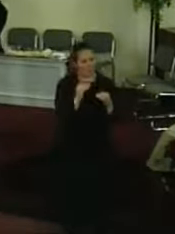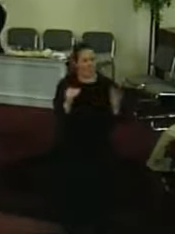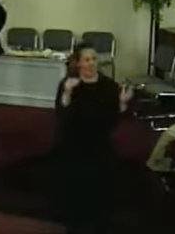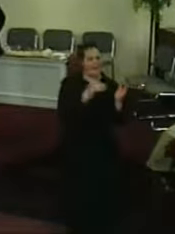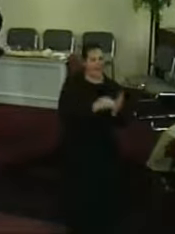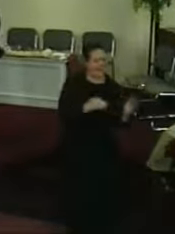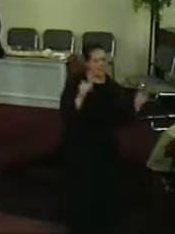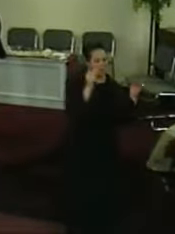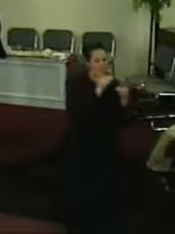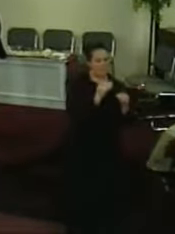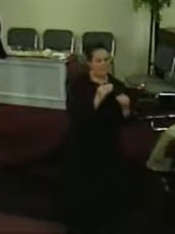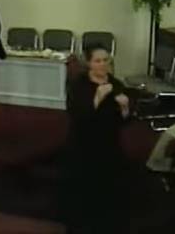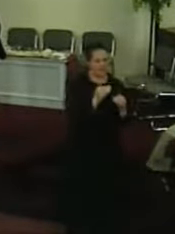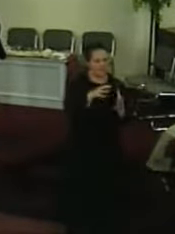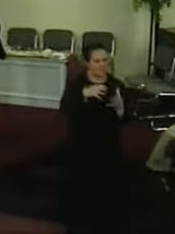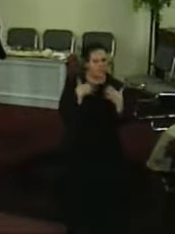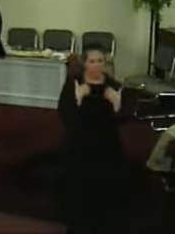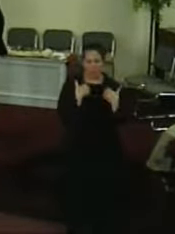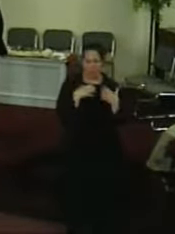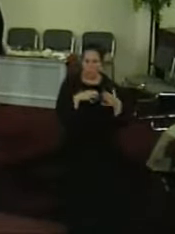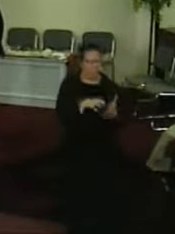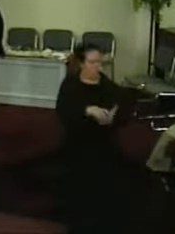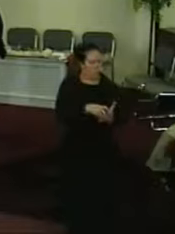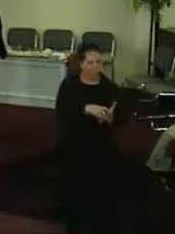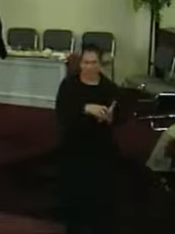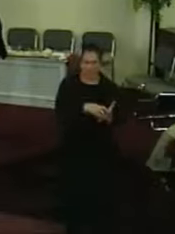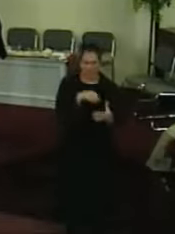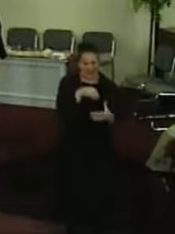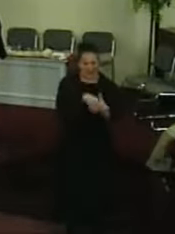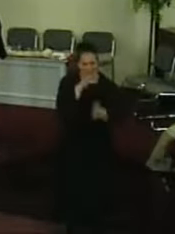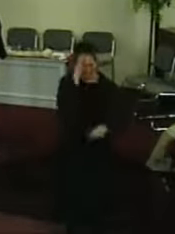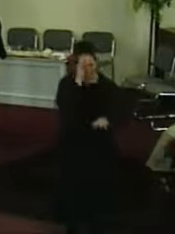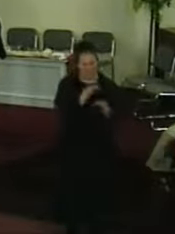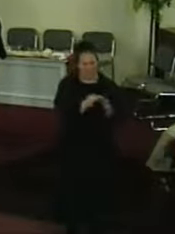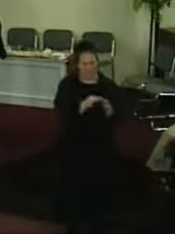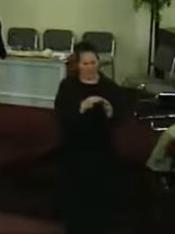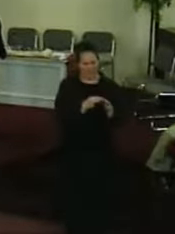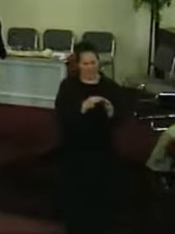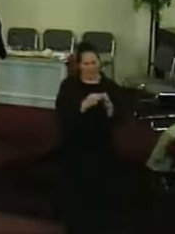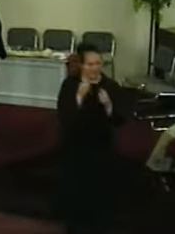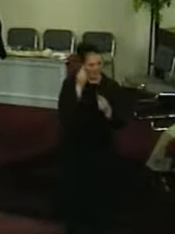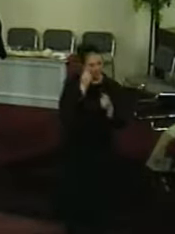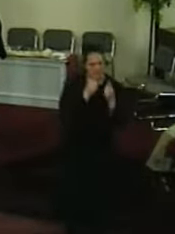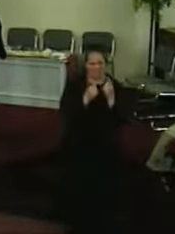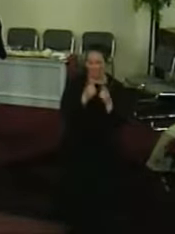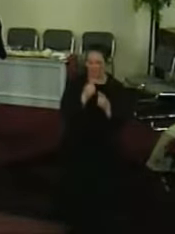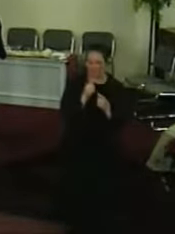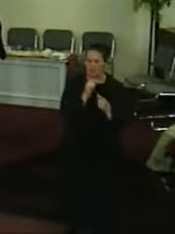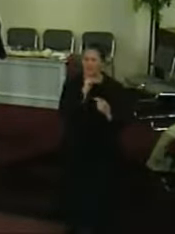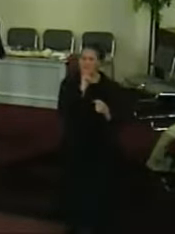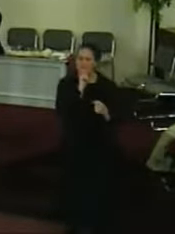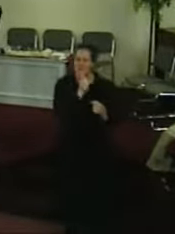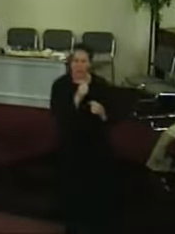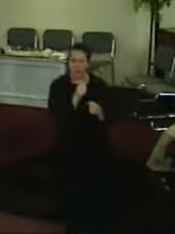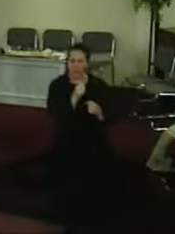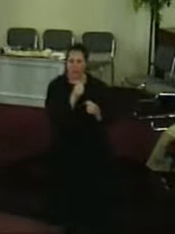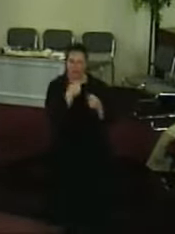And being not weak in faith, he considered not his own body now dead.